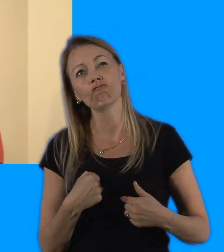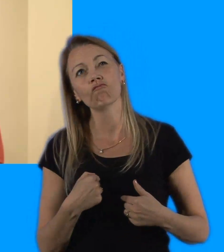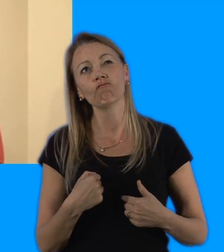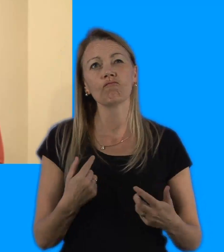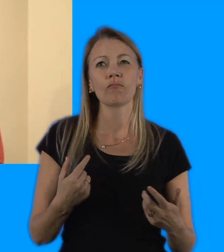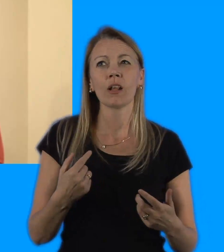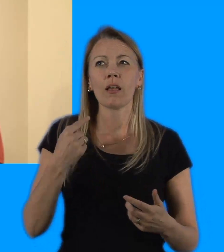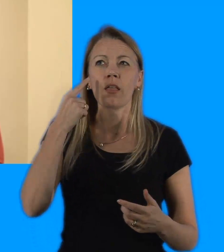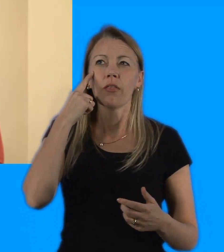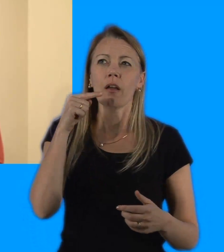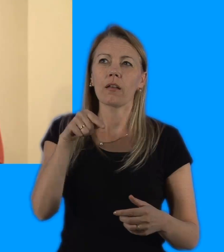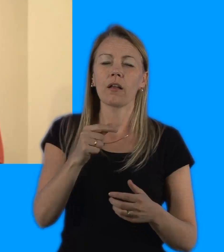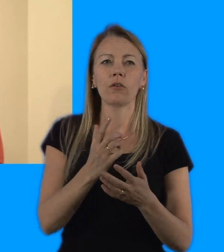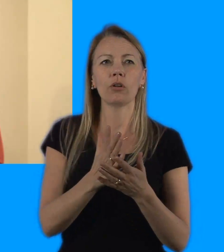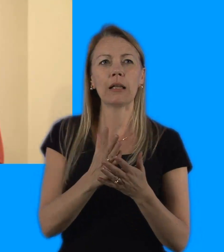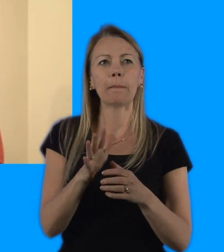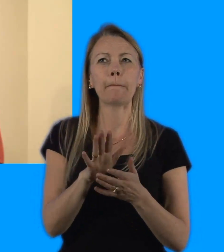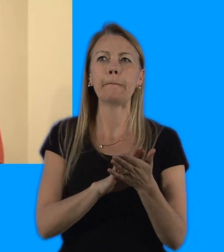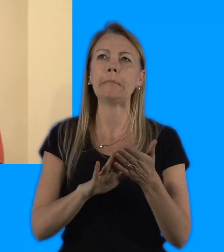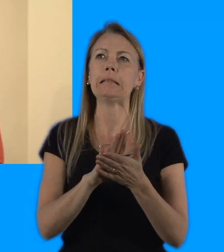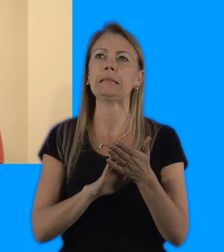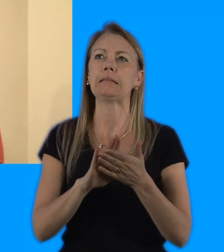I think it's where people are